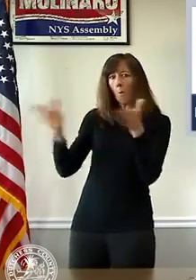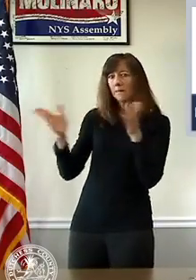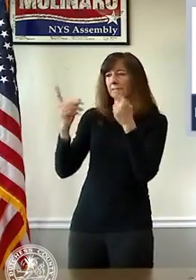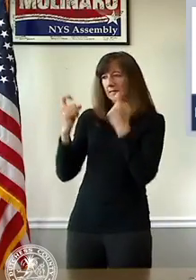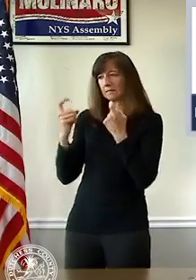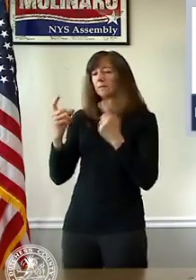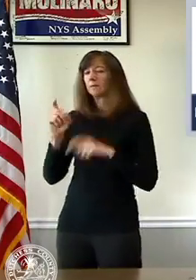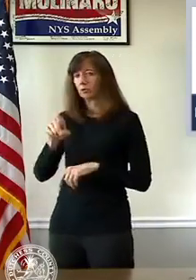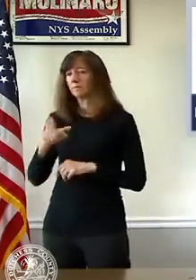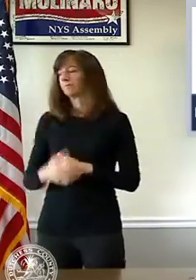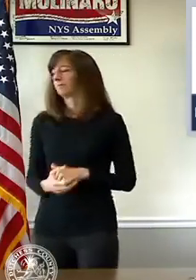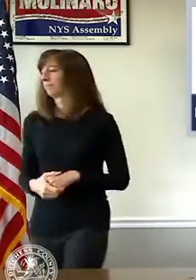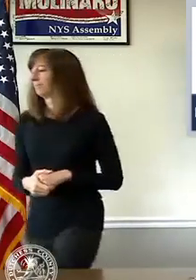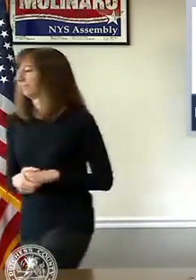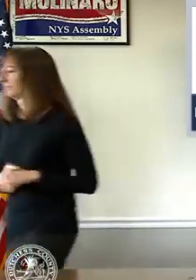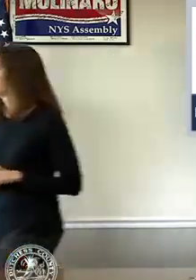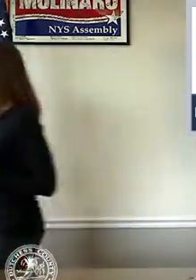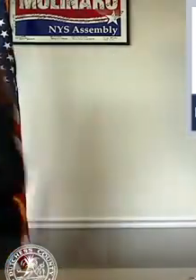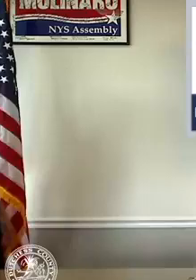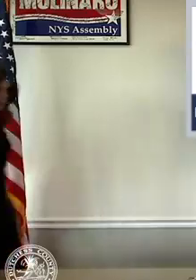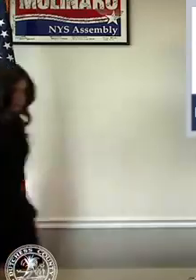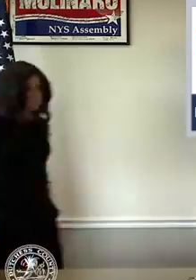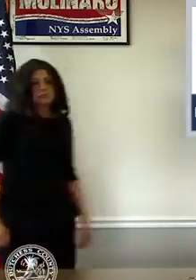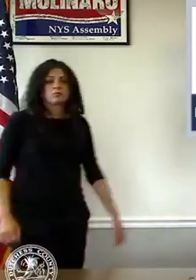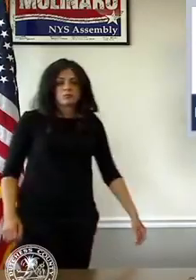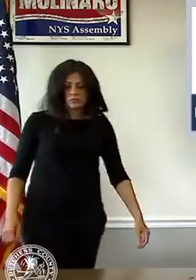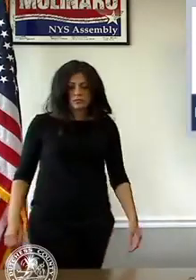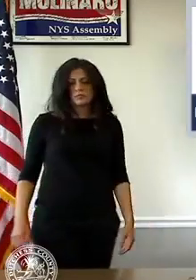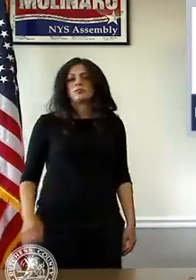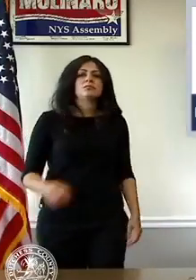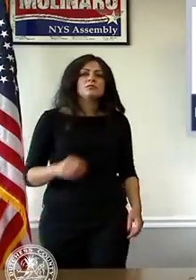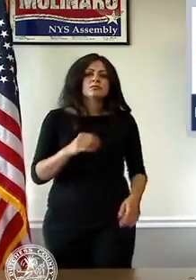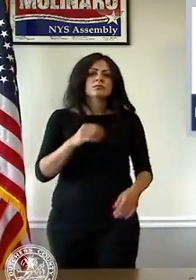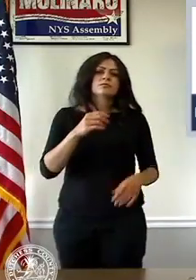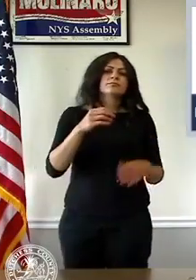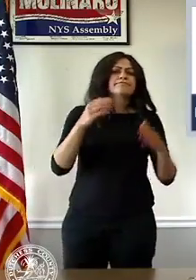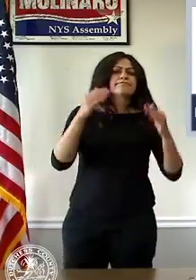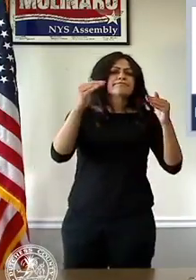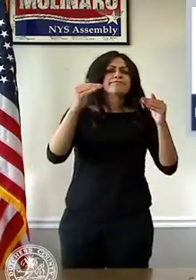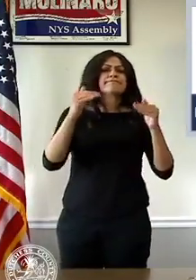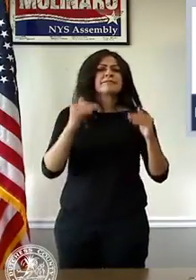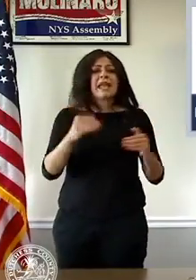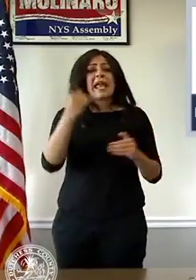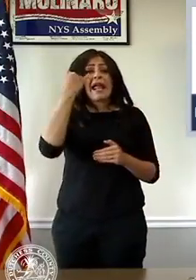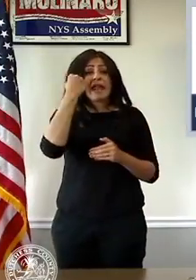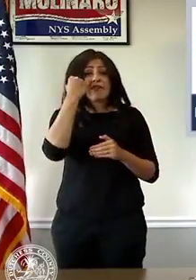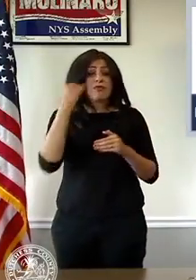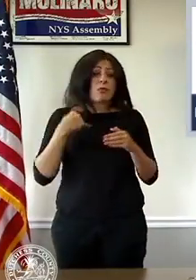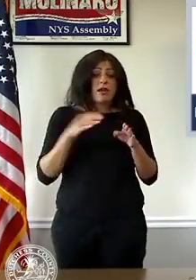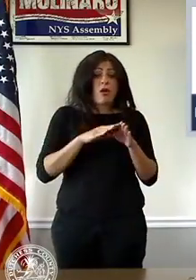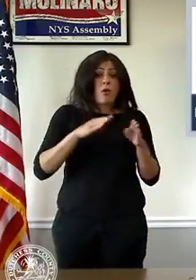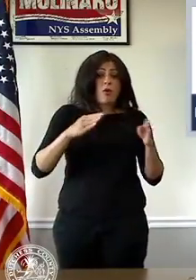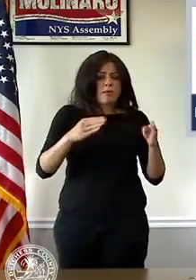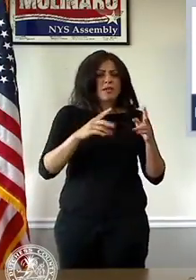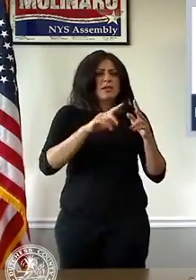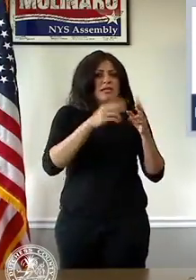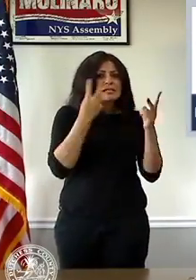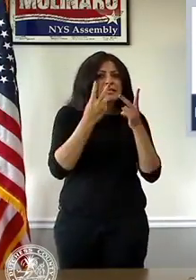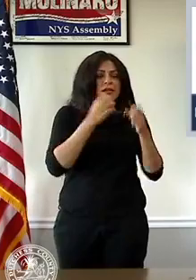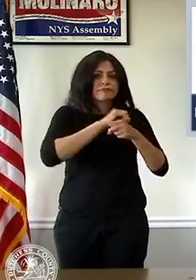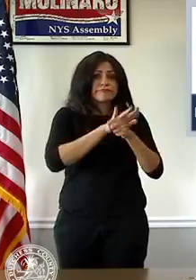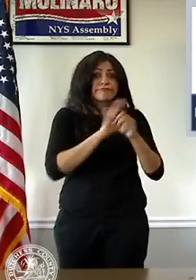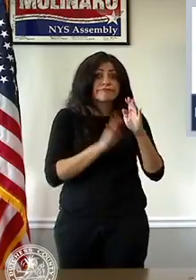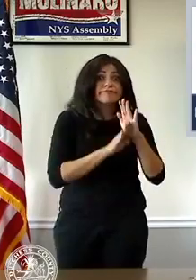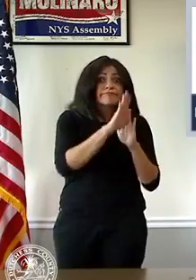who checks our numbers as we open up. Who would make the decision to shut down again? Well, the second part of the question is, if